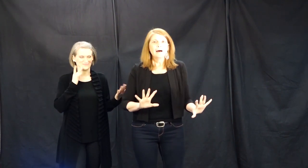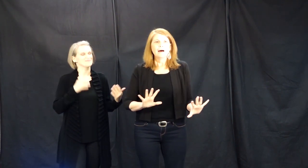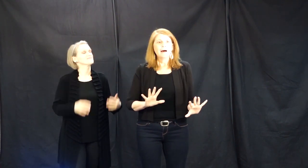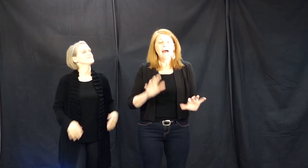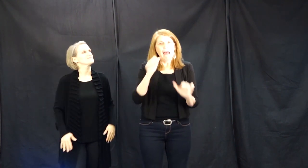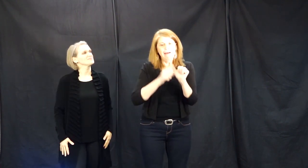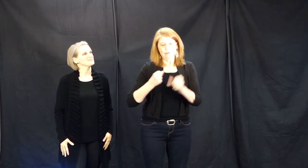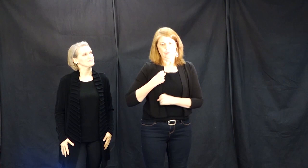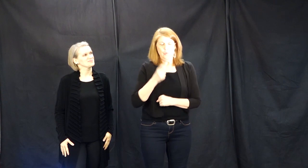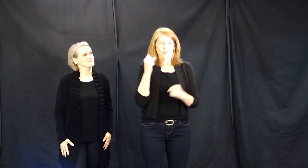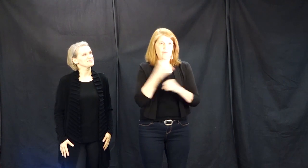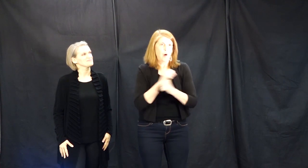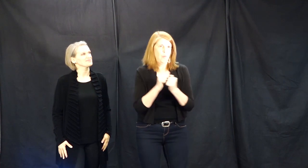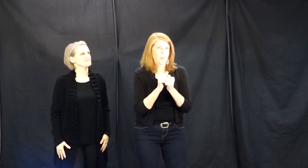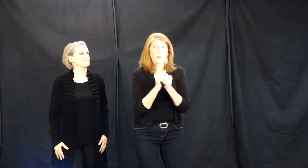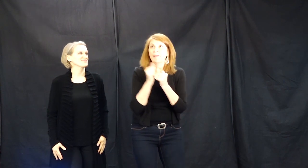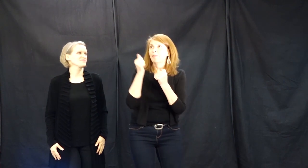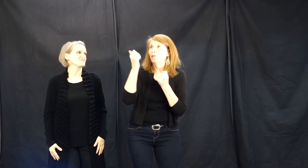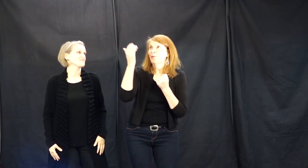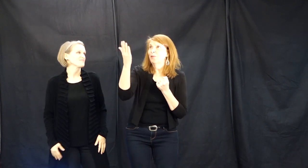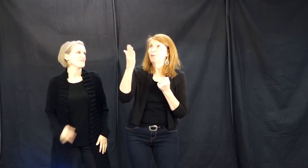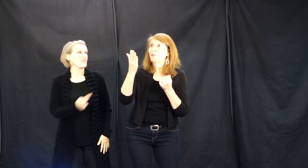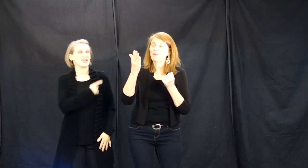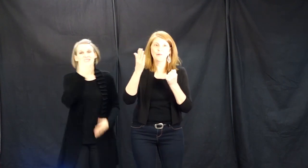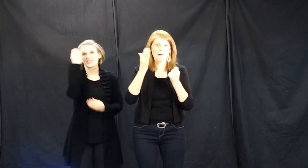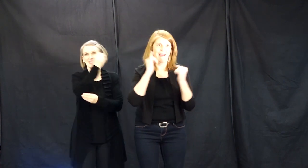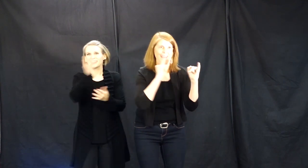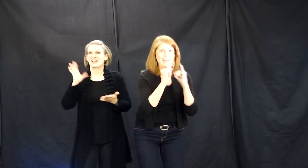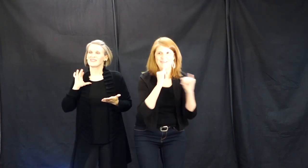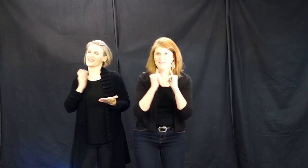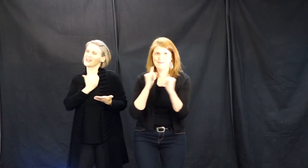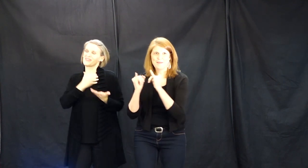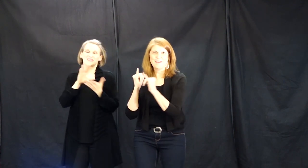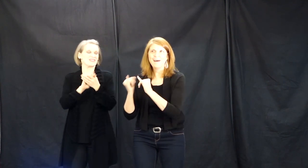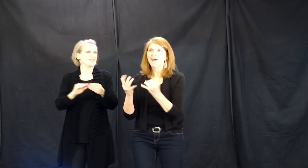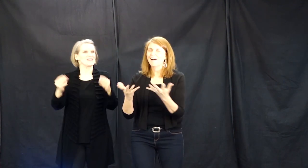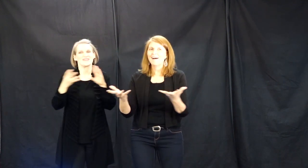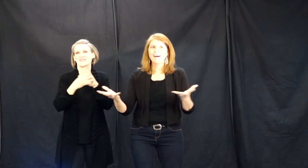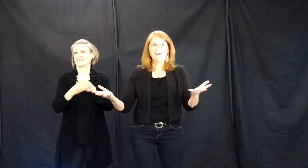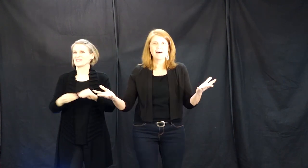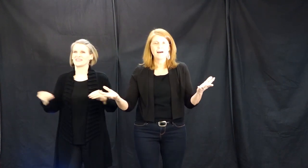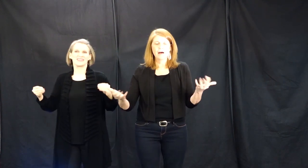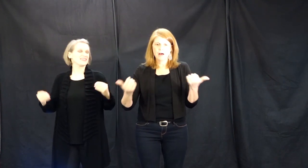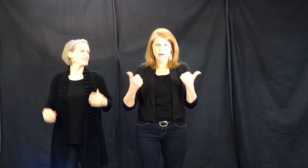every soldier who fought by your side. She tells our story. I try to make sense of your